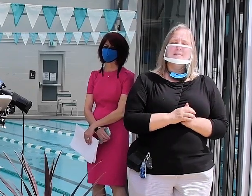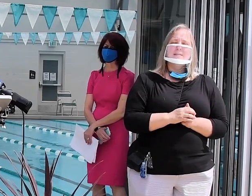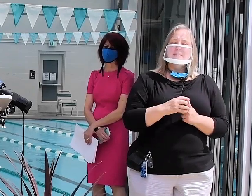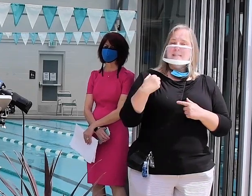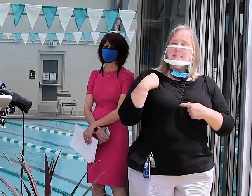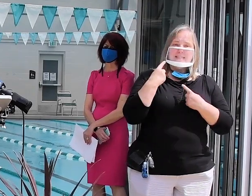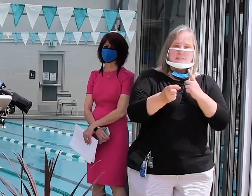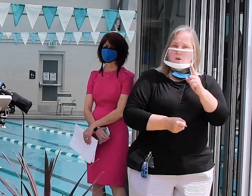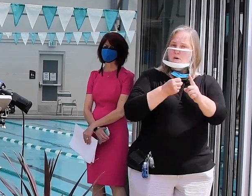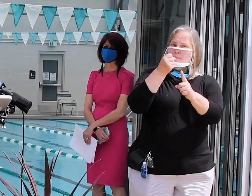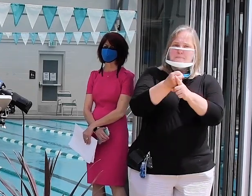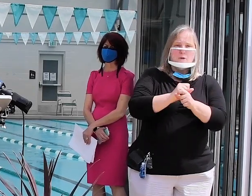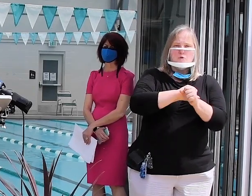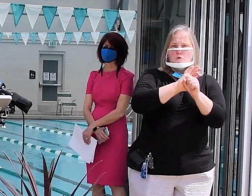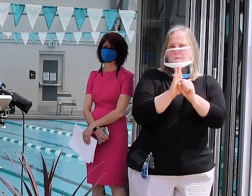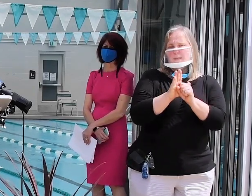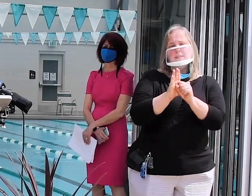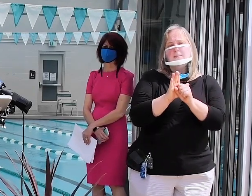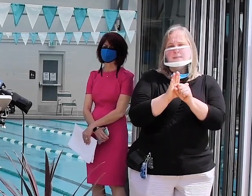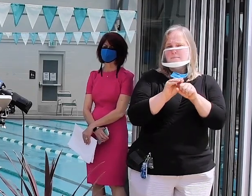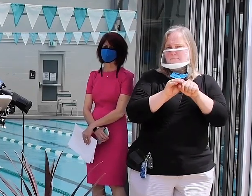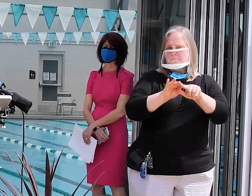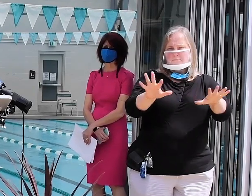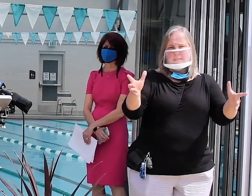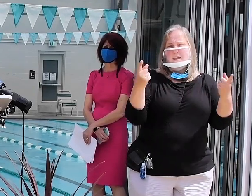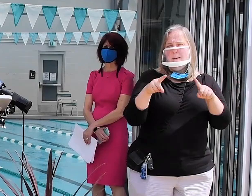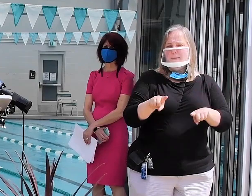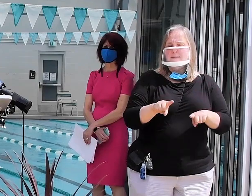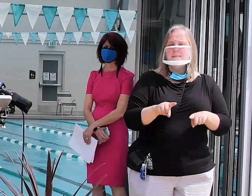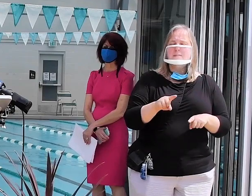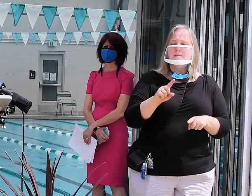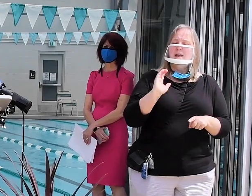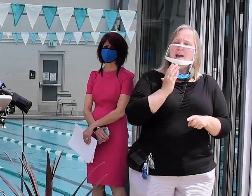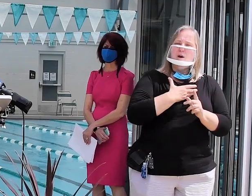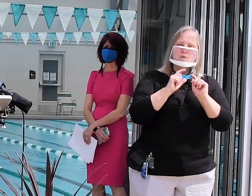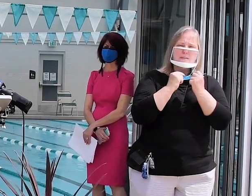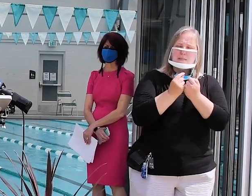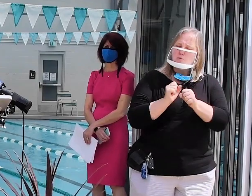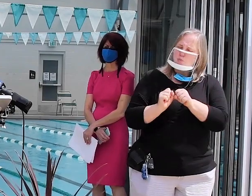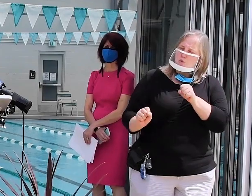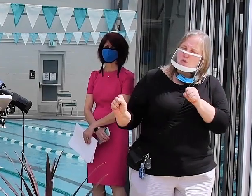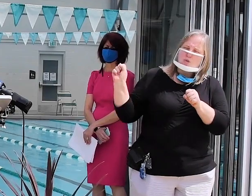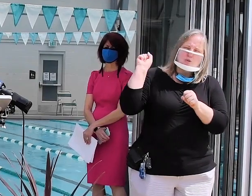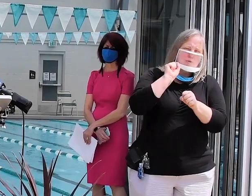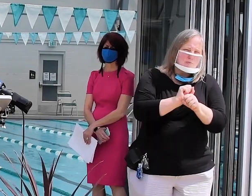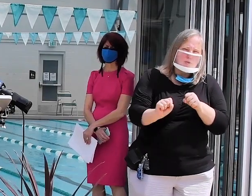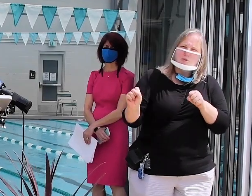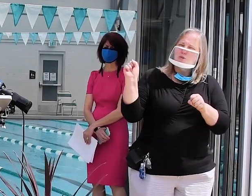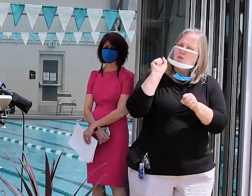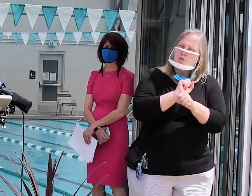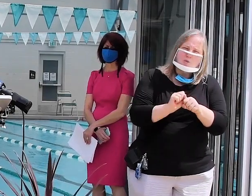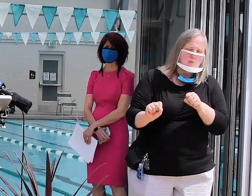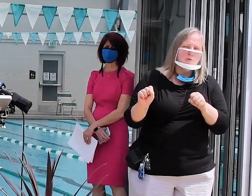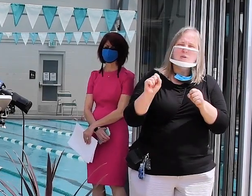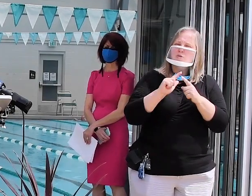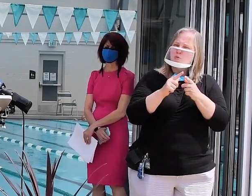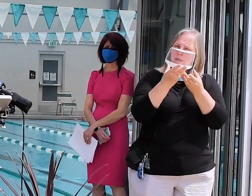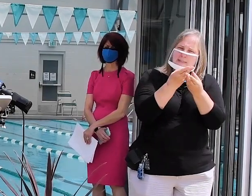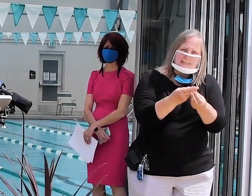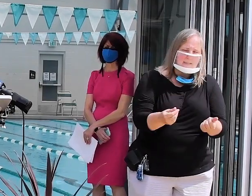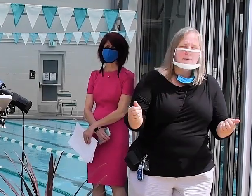Since the onset of the COVID-19 pandemic, our team has worked tirelessly to